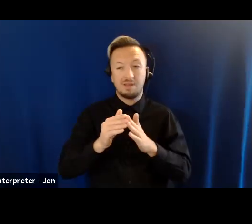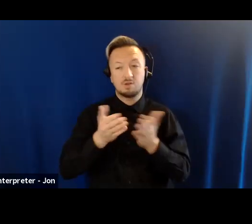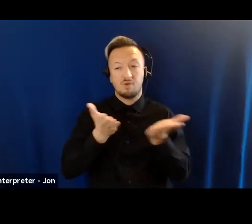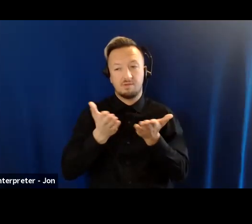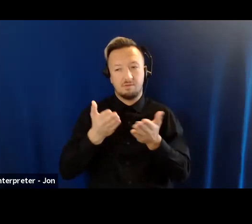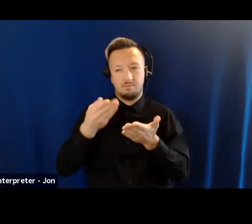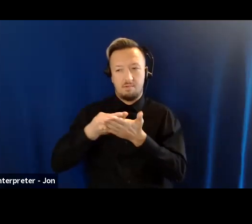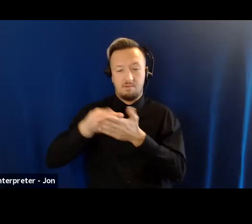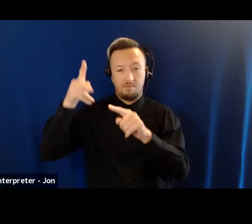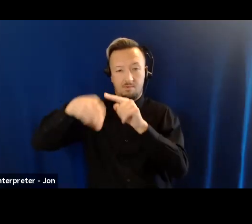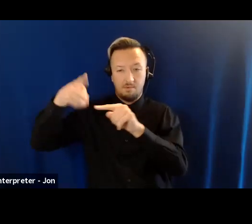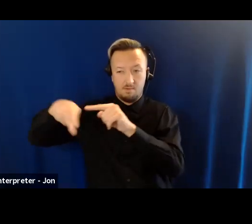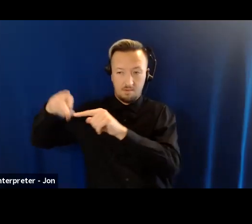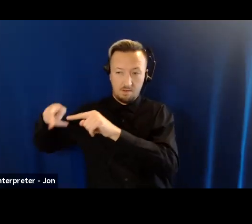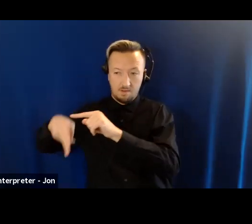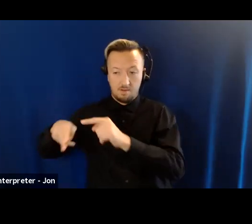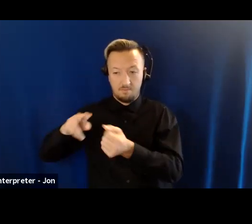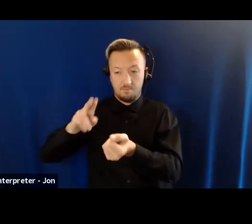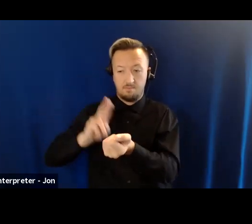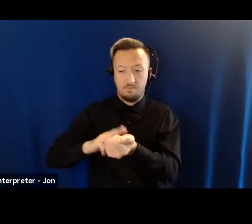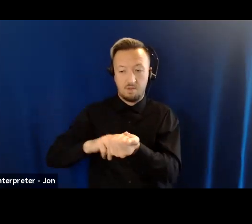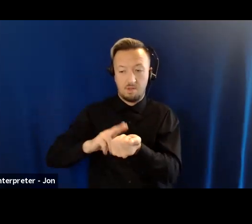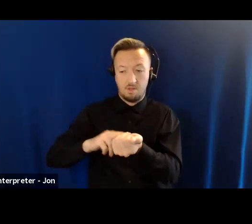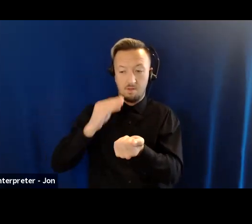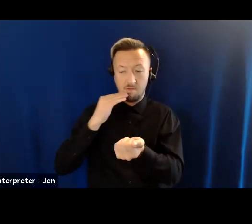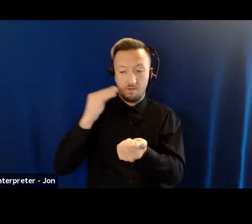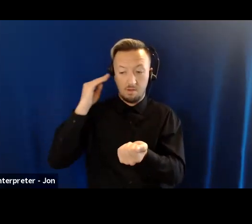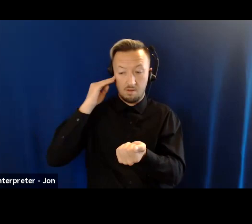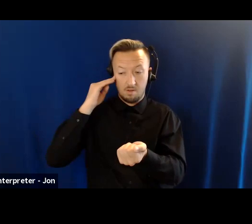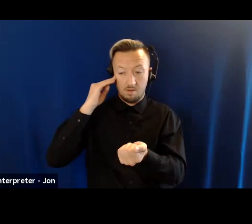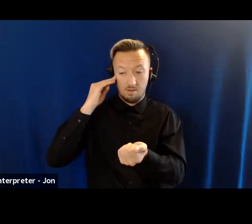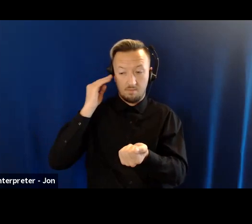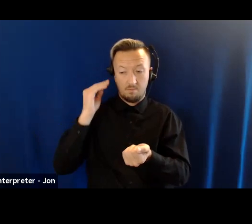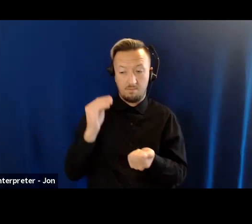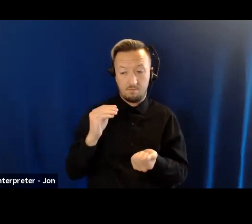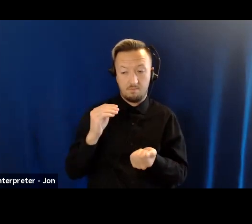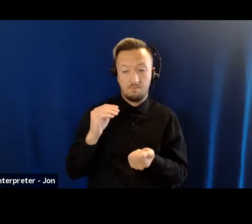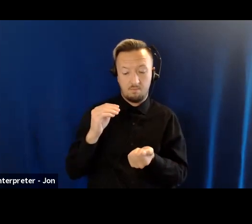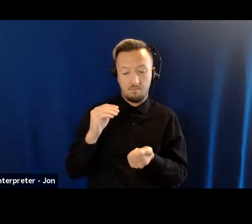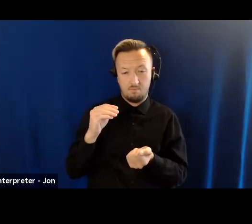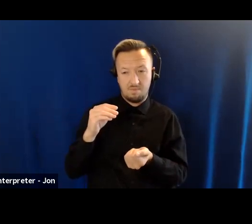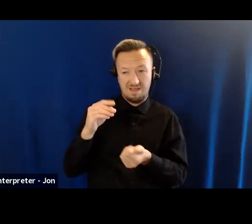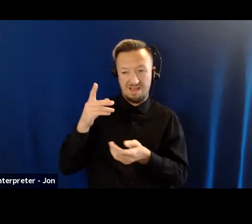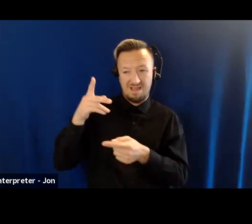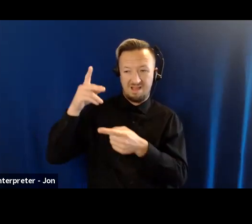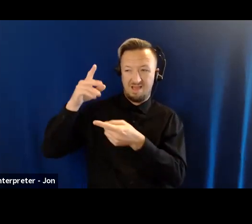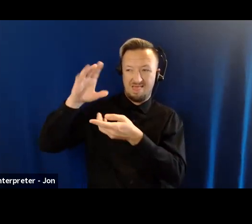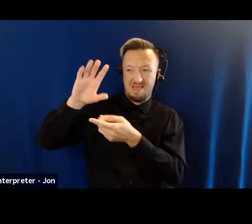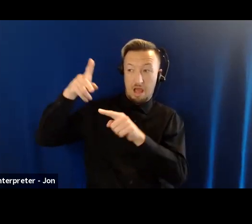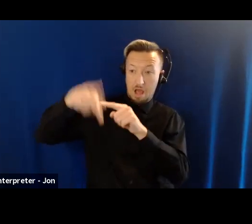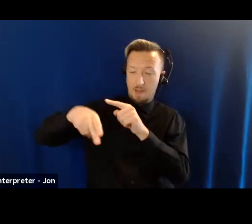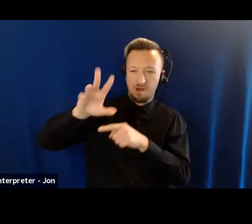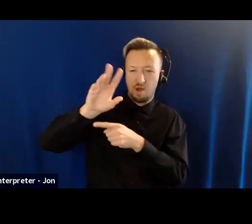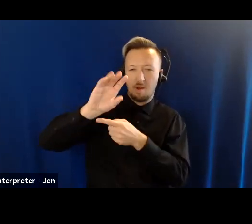the nursing home industry in Colorado received a reduction in the increase of funding, not a cut, a reduced percentage of